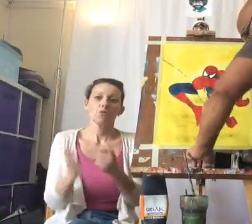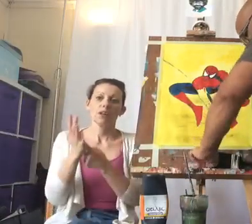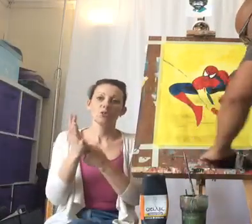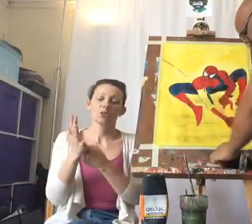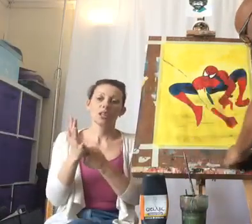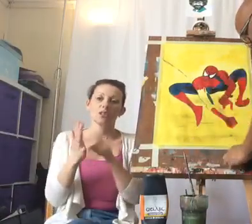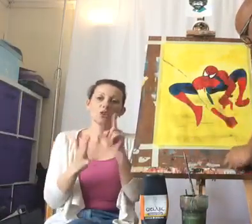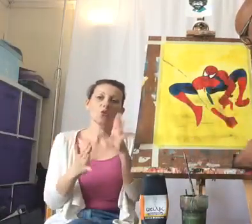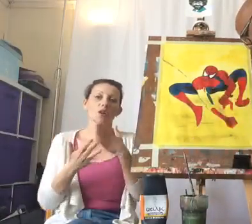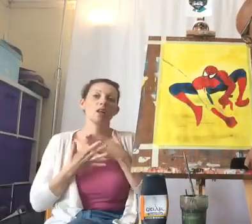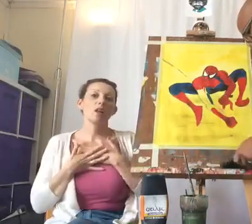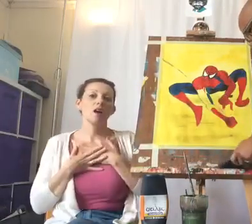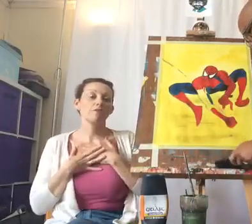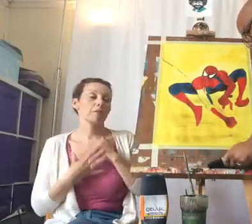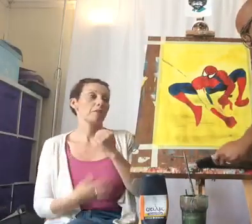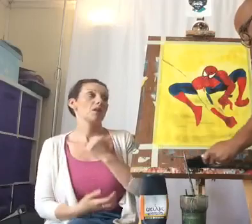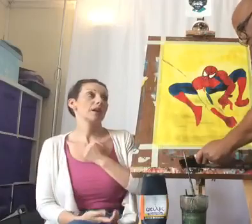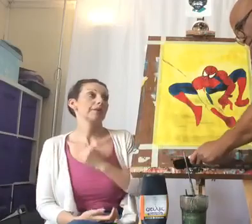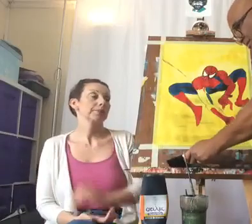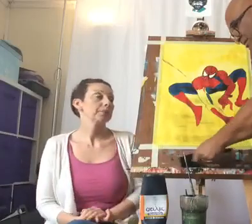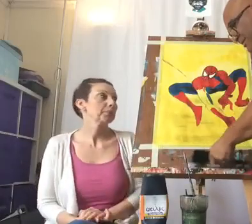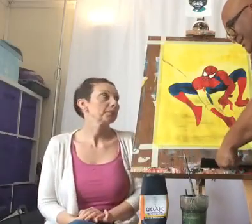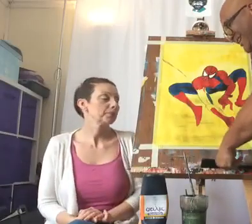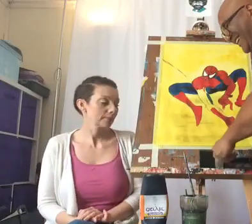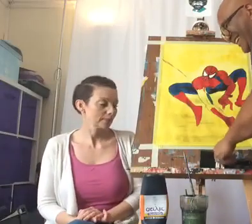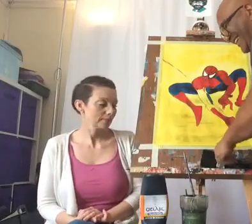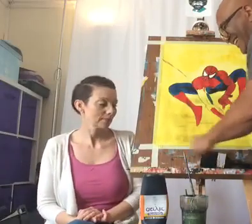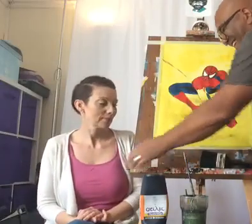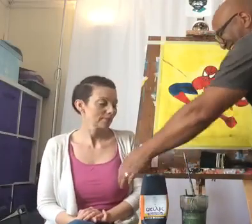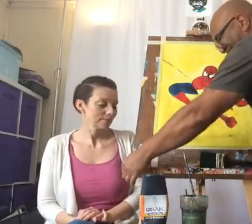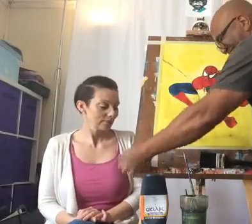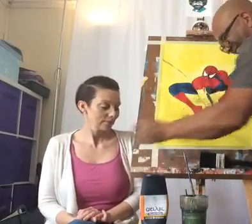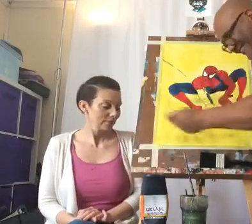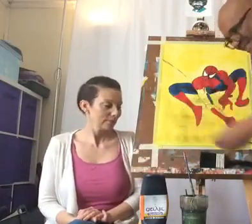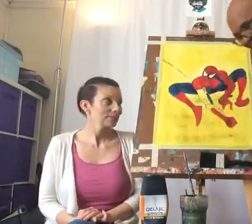oh, Rachel says you're going to love mine.